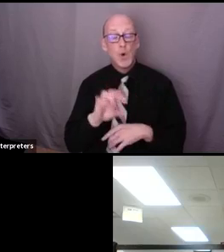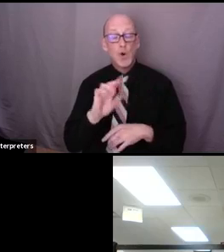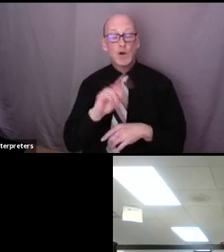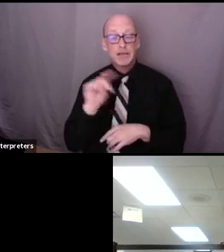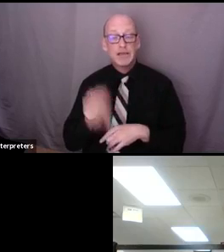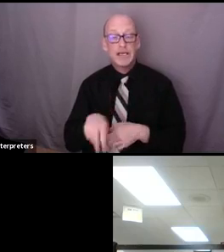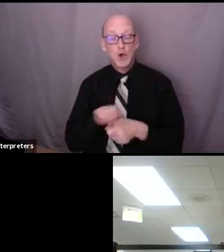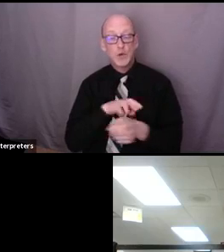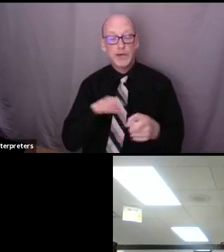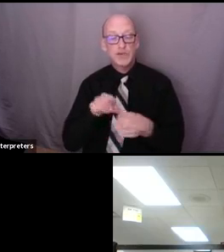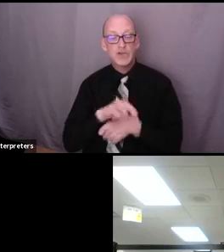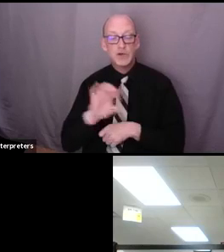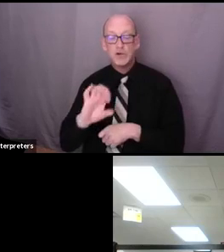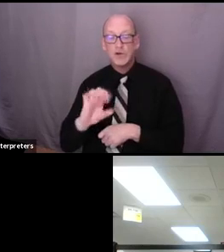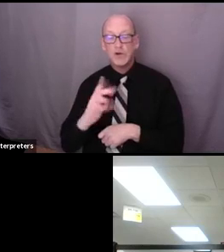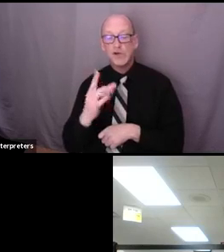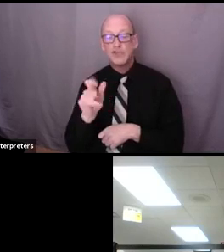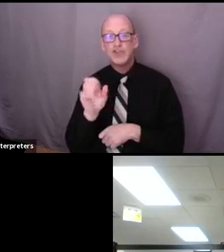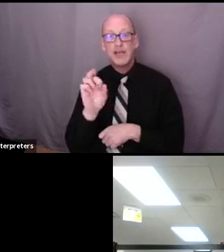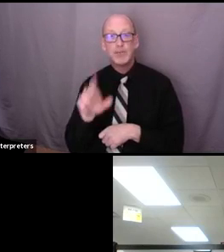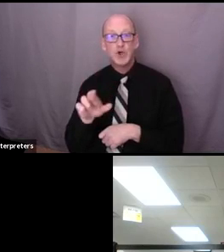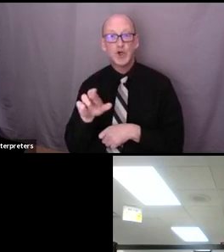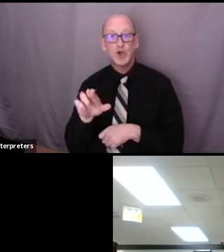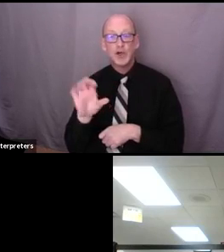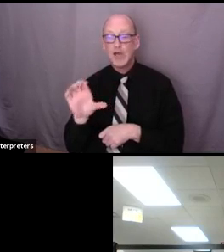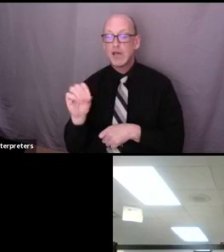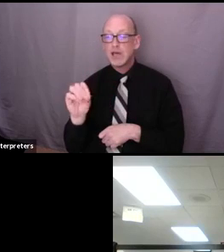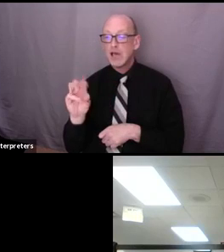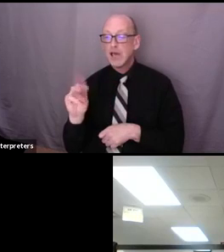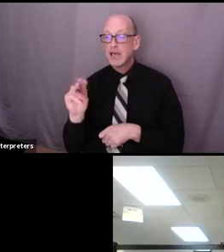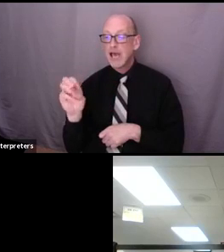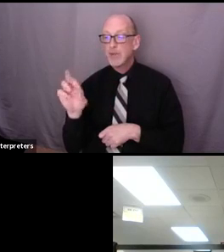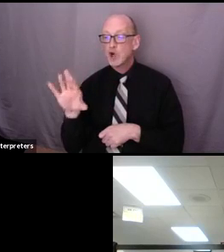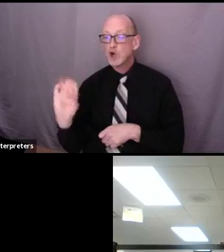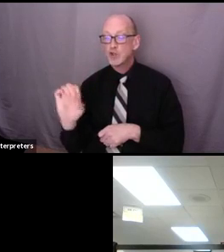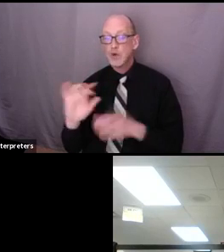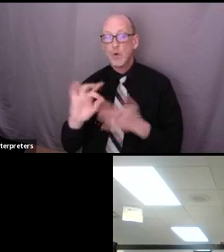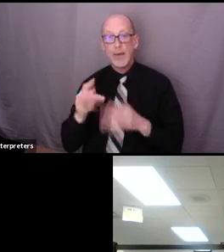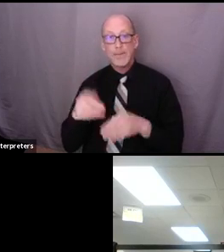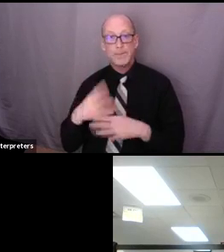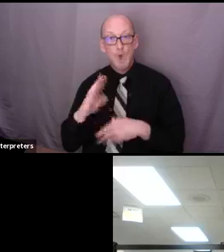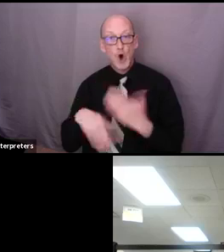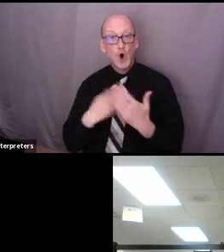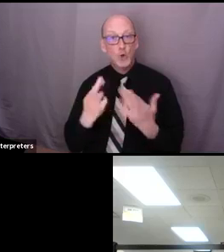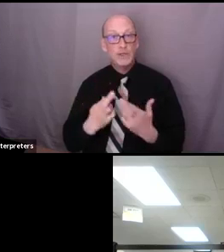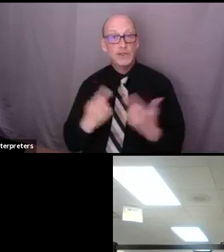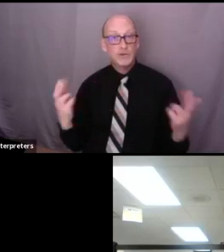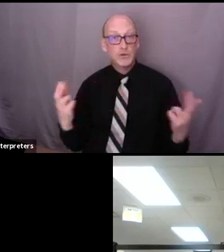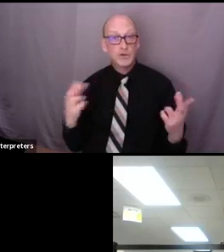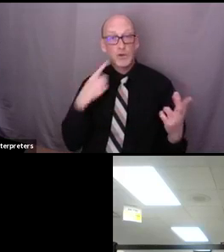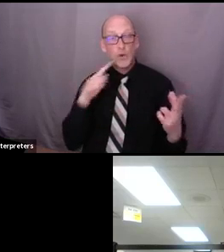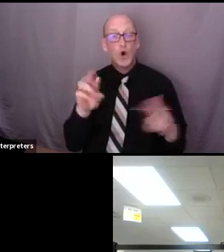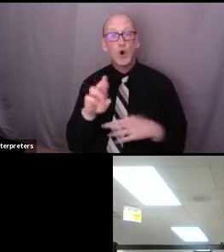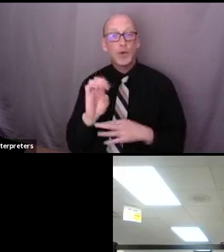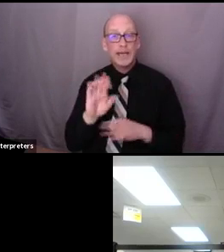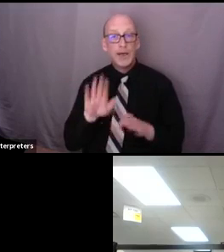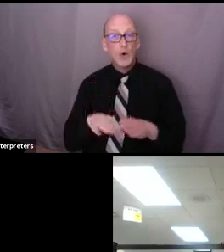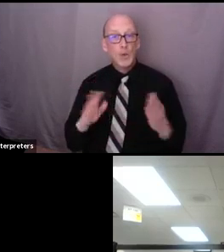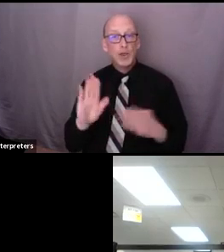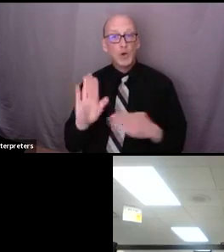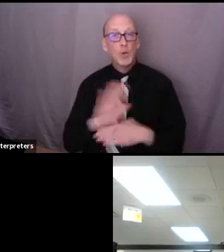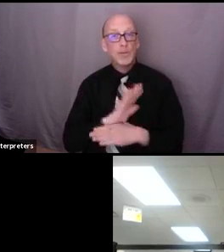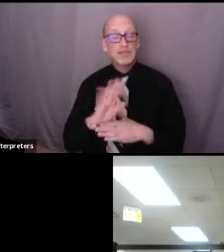Commerce website that was put together by the Health Department. All of the resources that you need to know about reopening your business as things begin